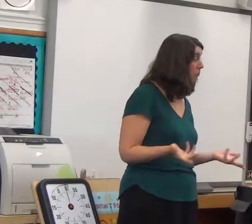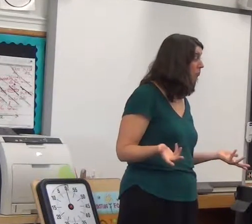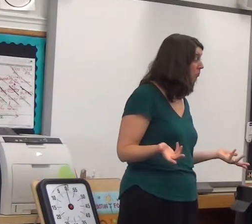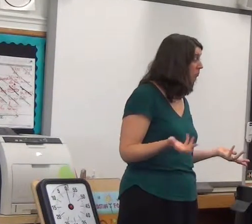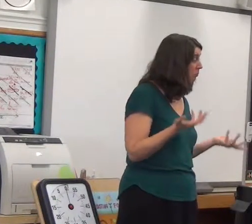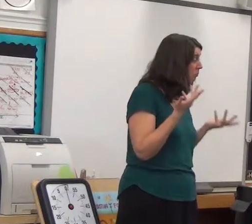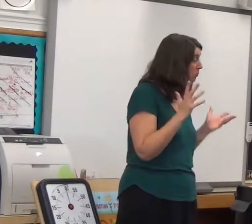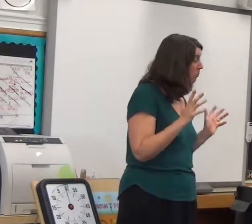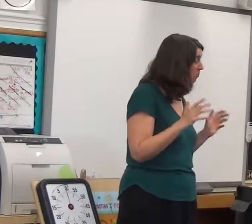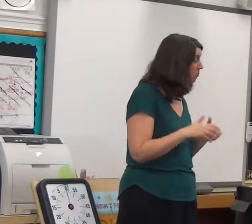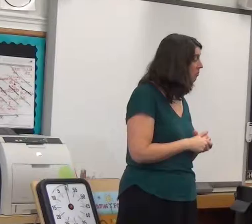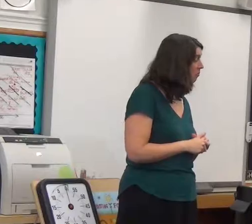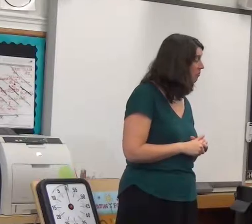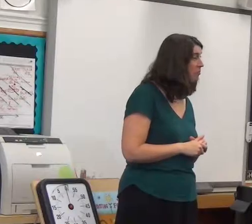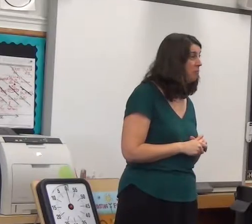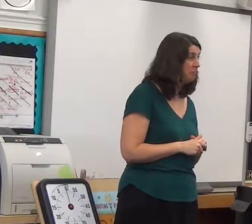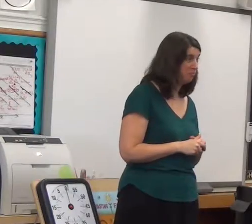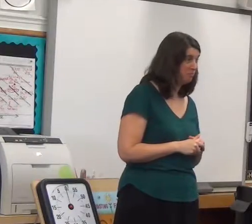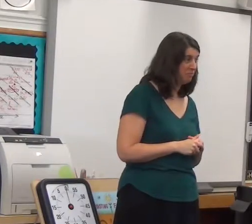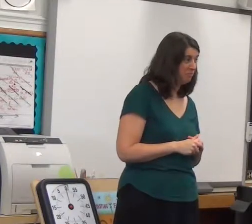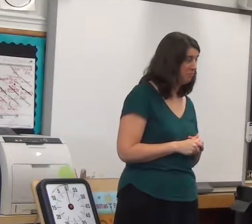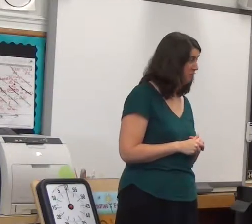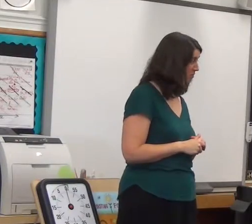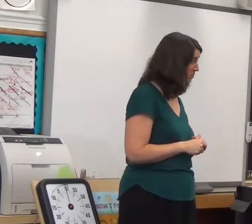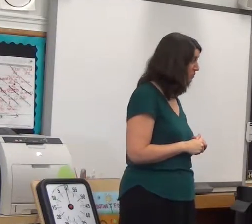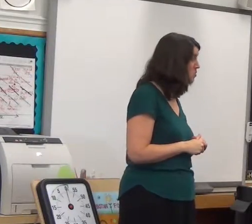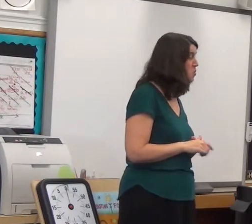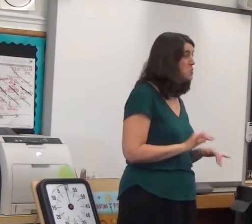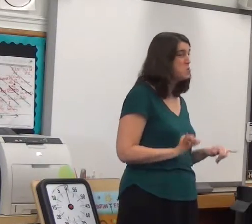Is that the right-hand column? Yes. Yeah.